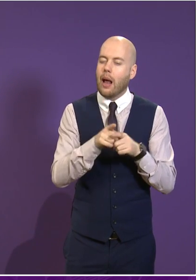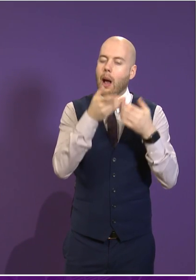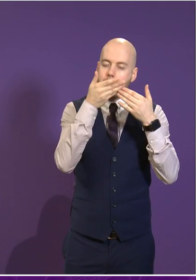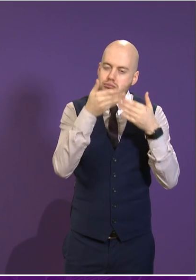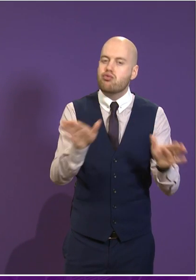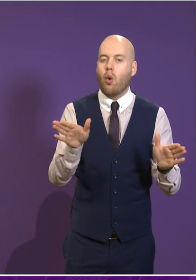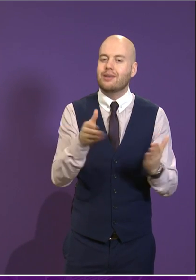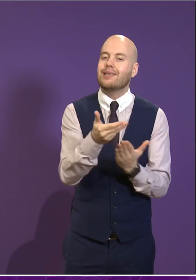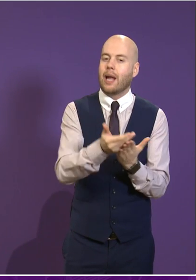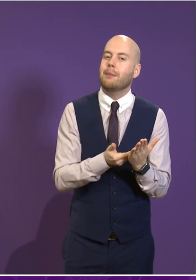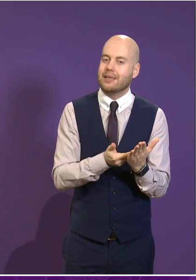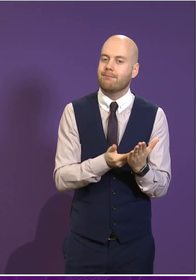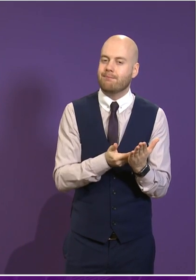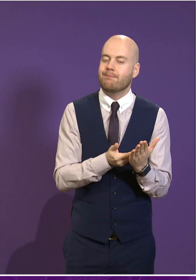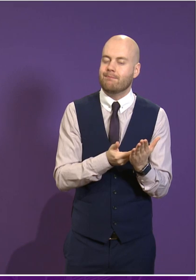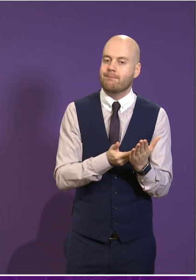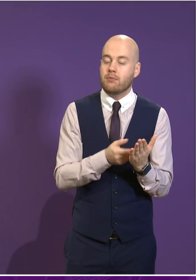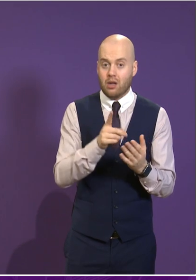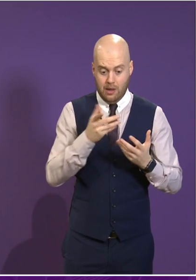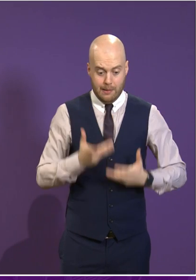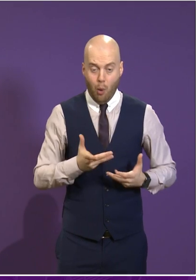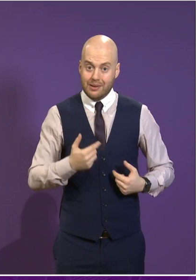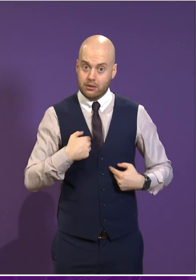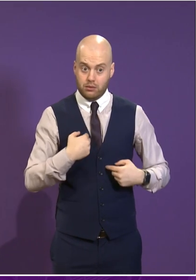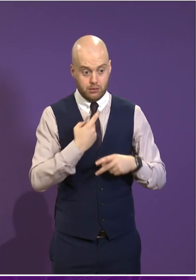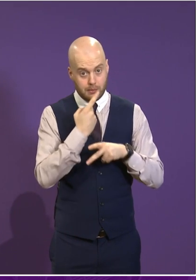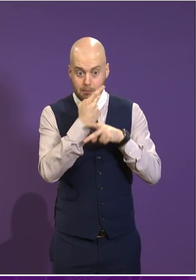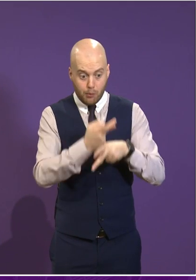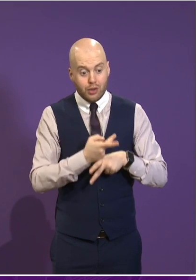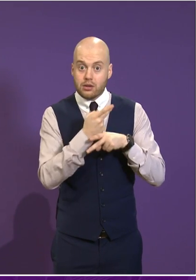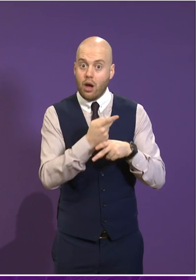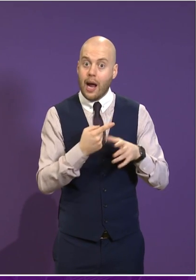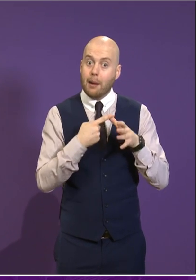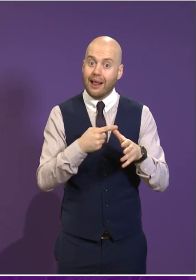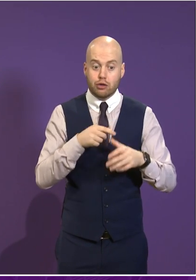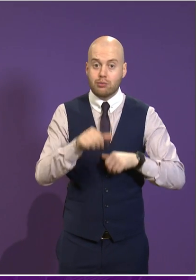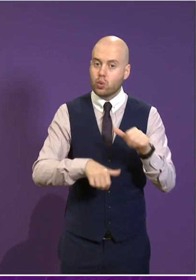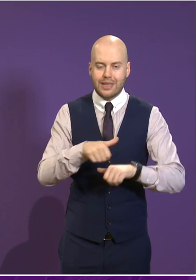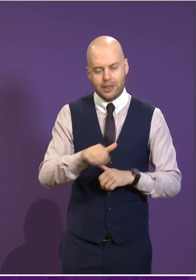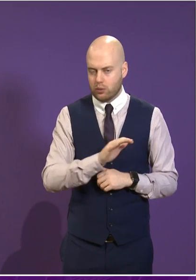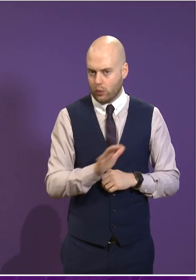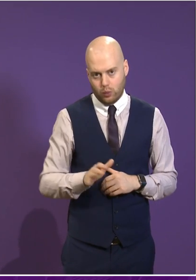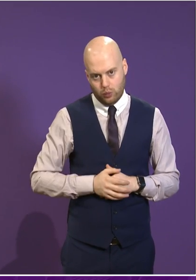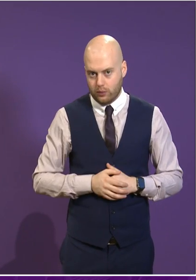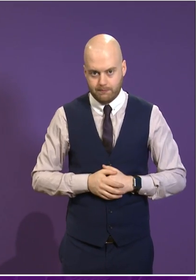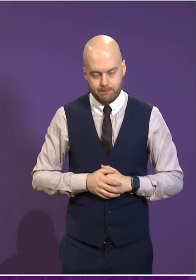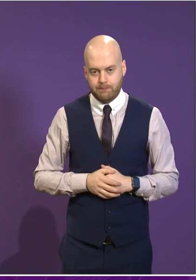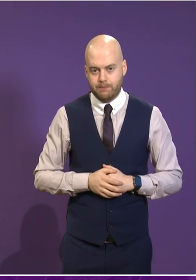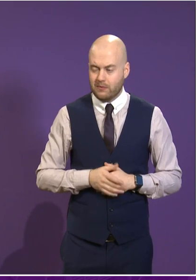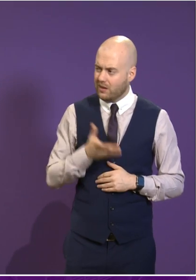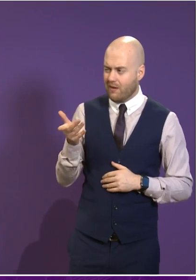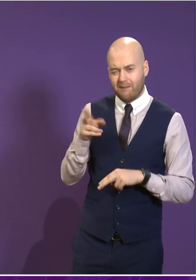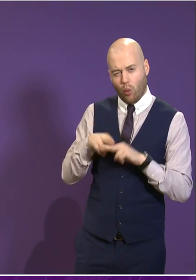used. But I think that's, we don't currently monitor how admissions are done in institutions. Fiona, do you want to say any more on